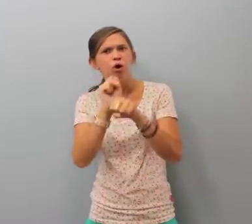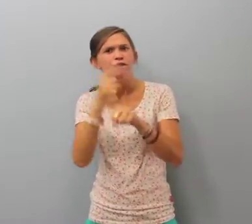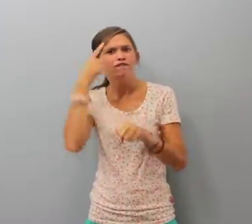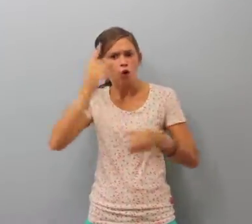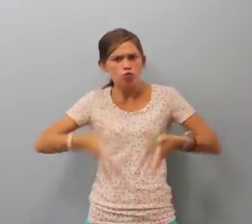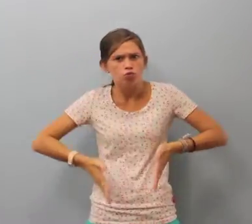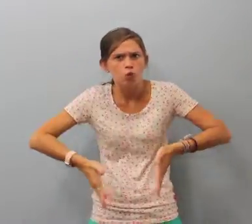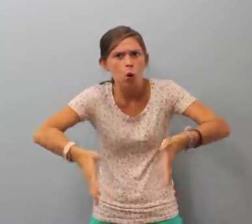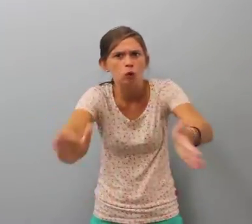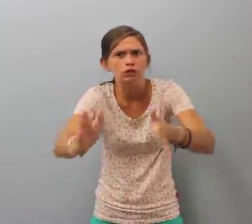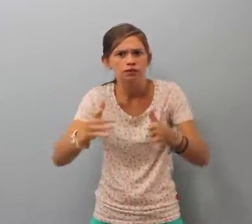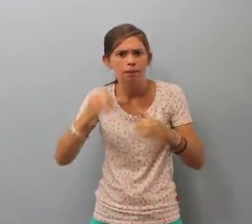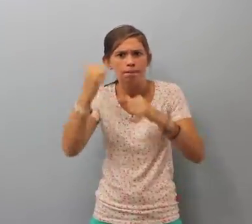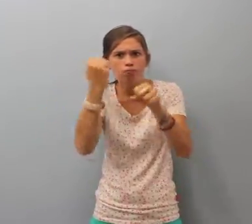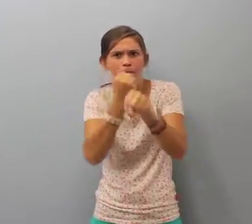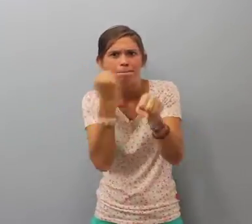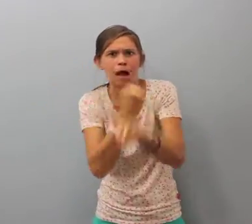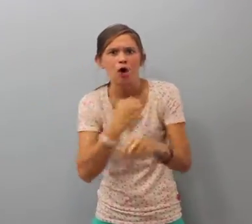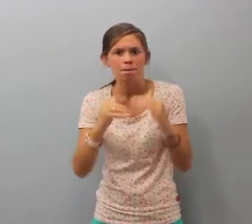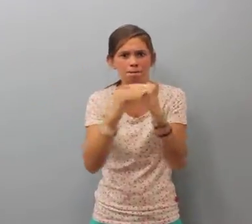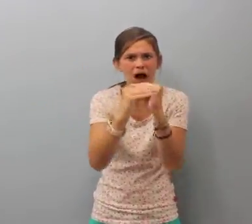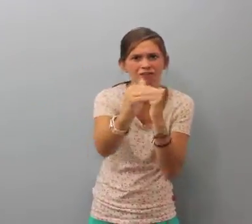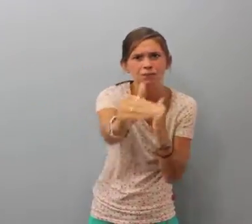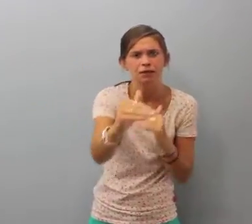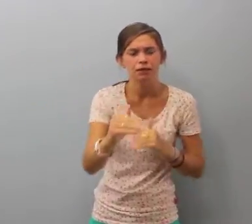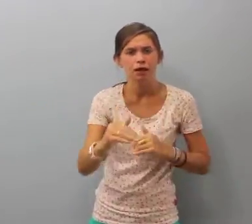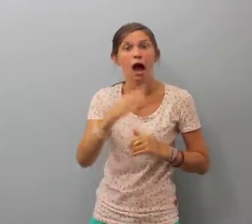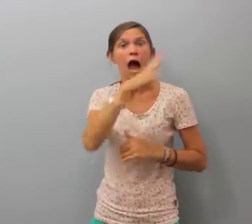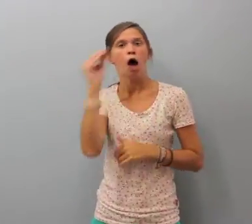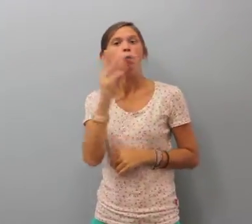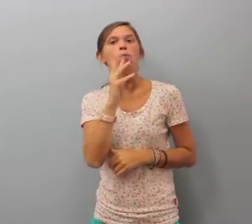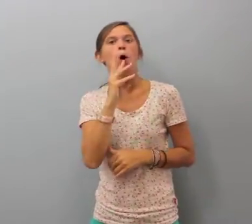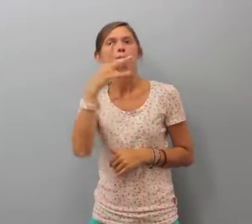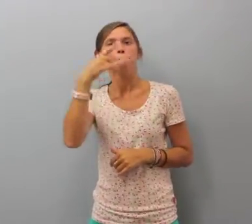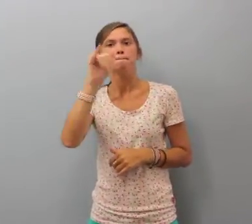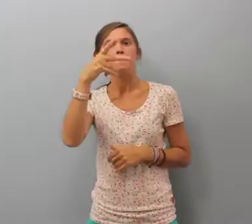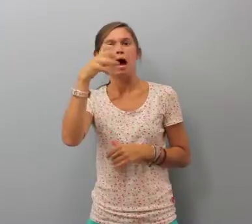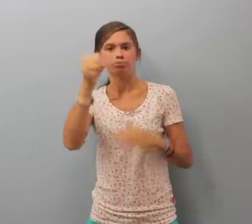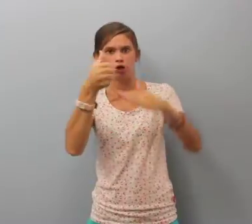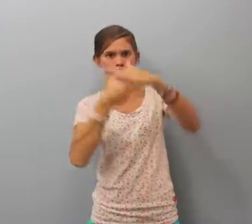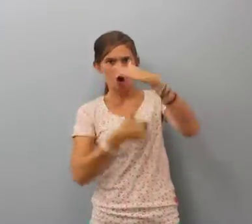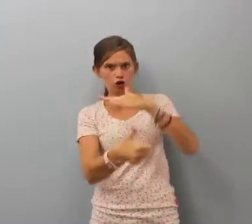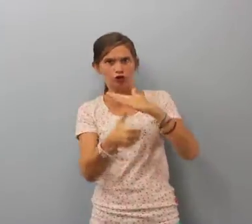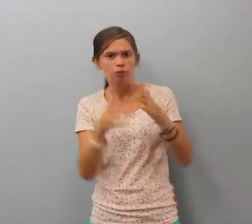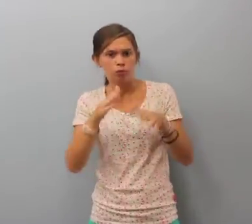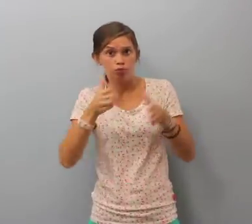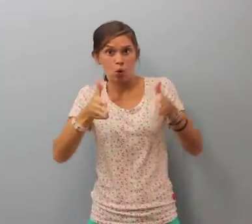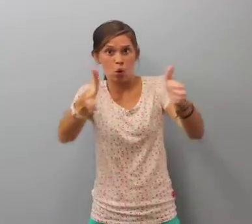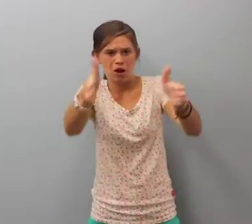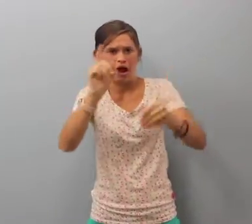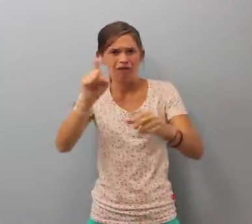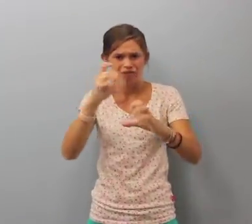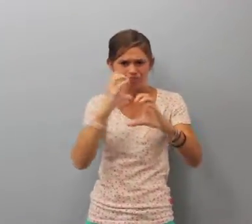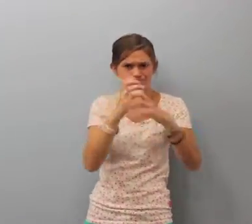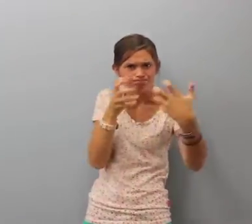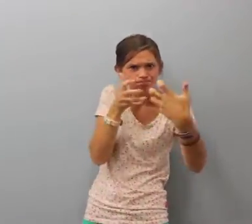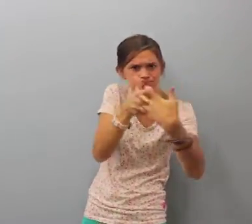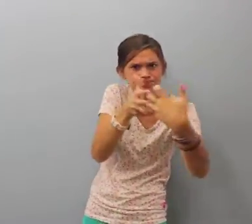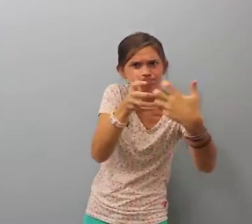He does some great work, working on the roads, paving as well, and also the